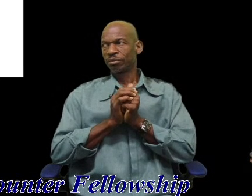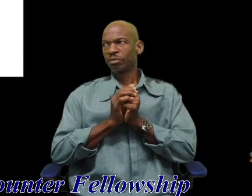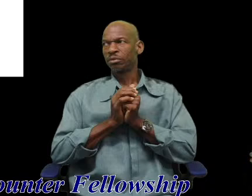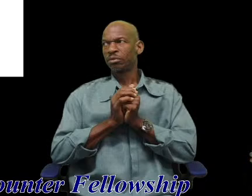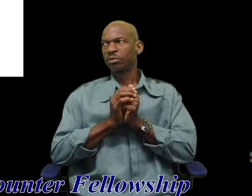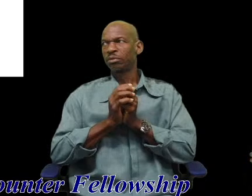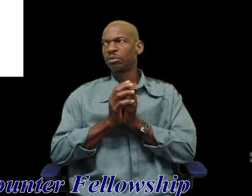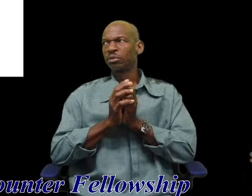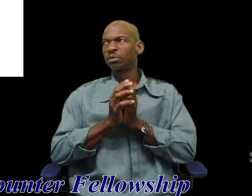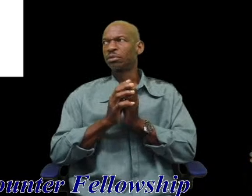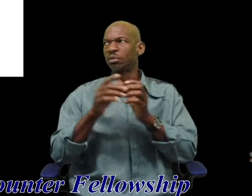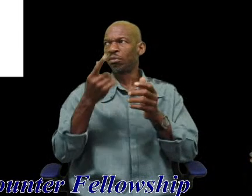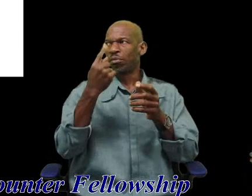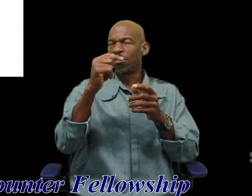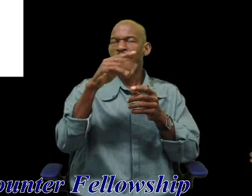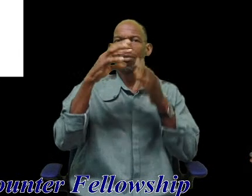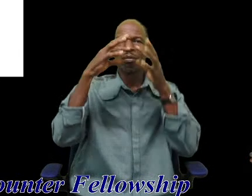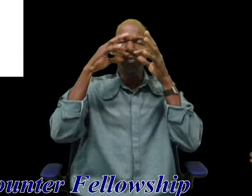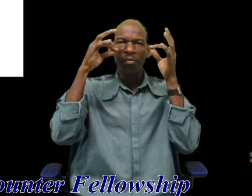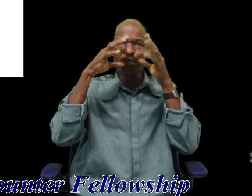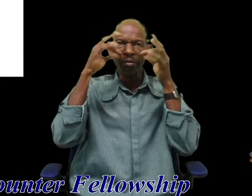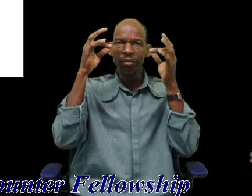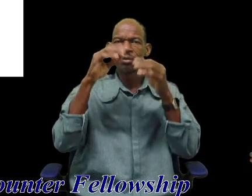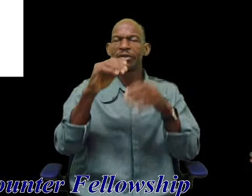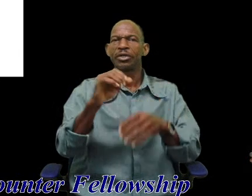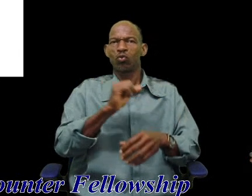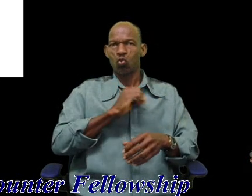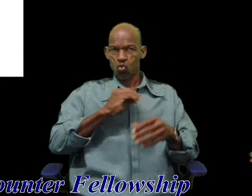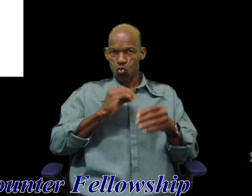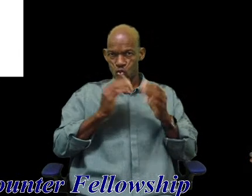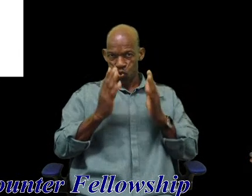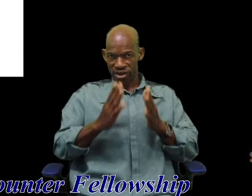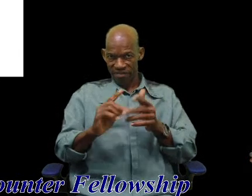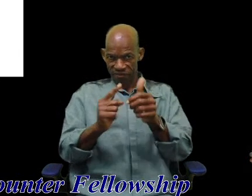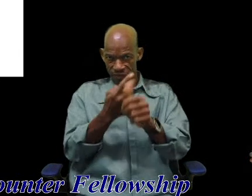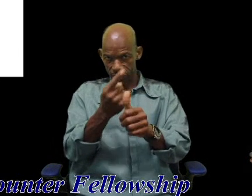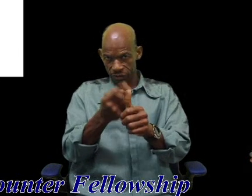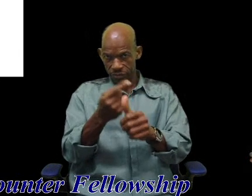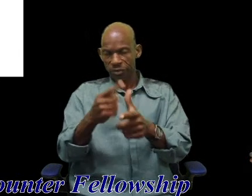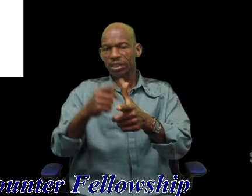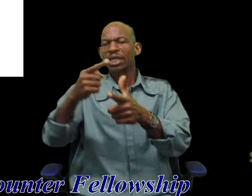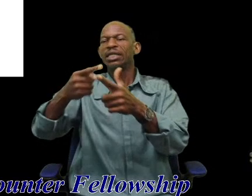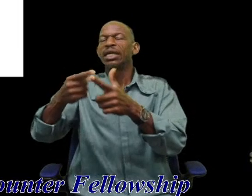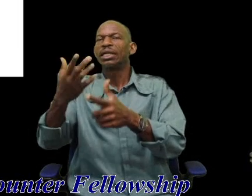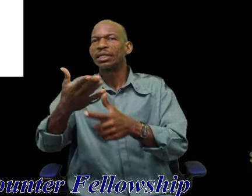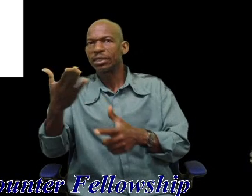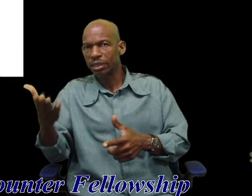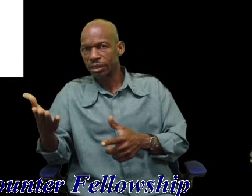the cat, the owner, we write the owner first, and then what is owned second.